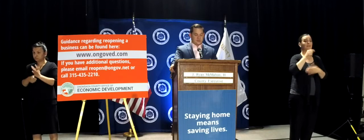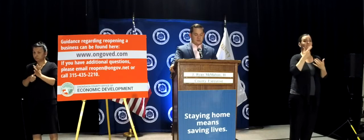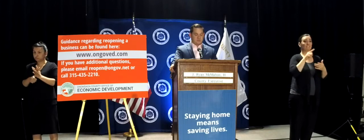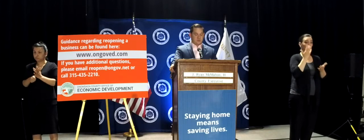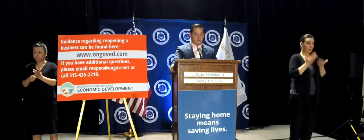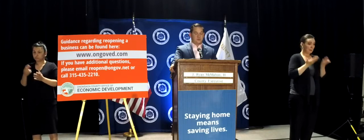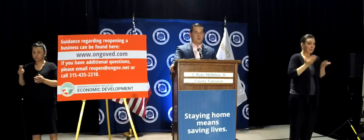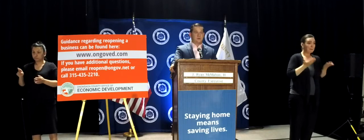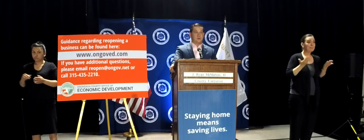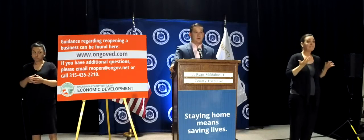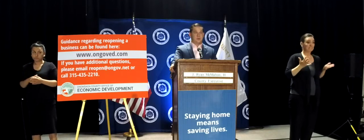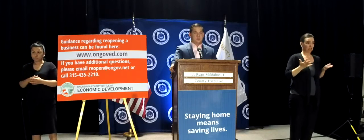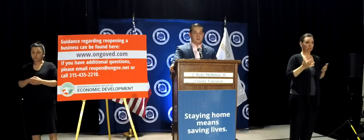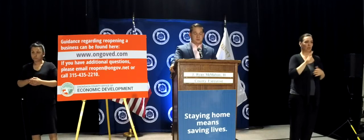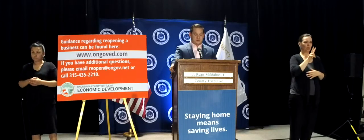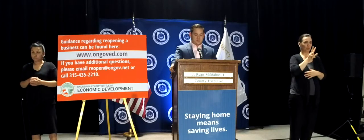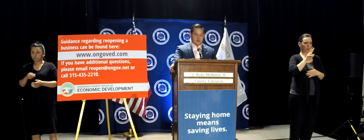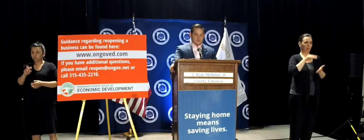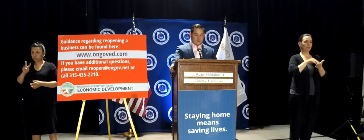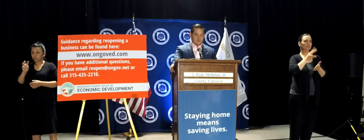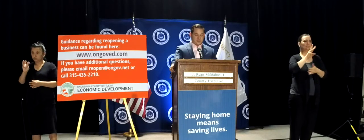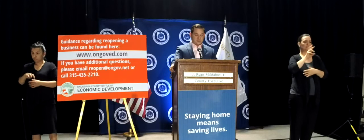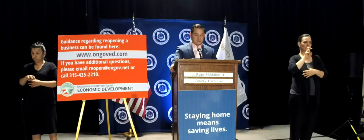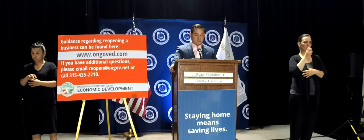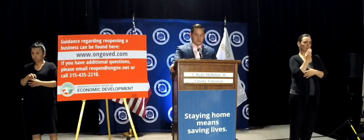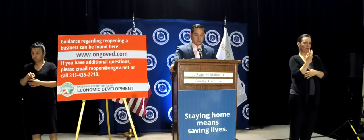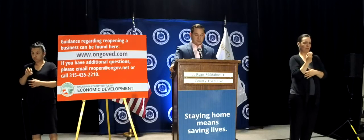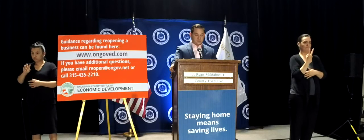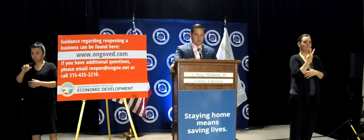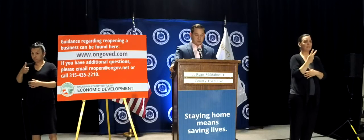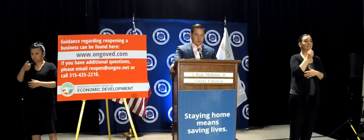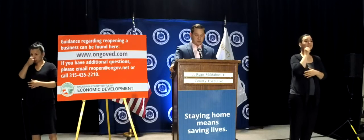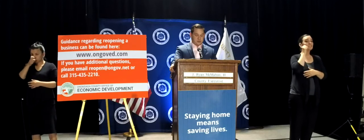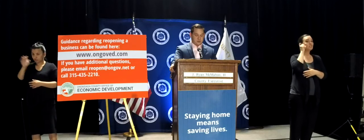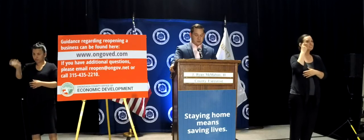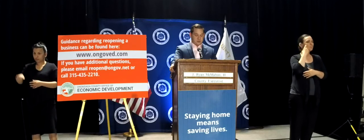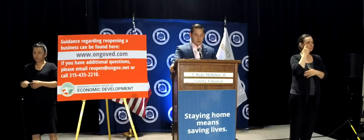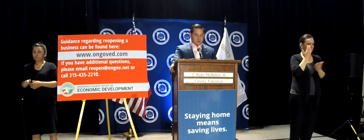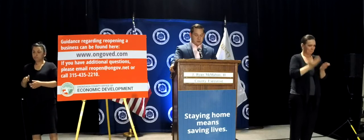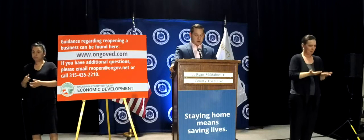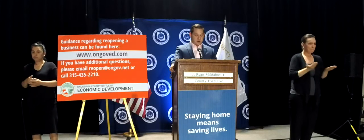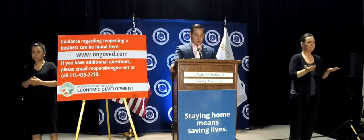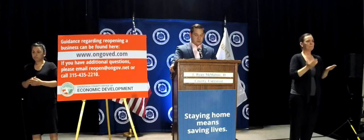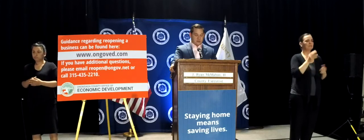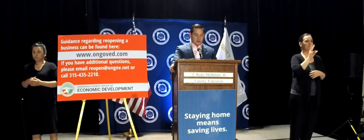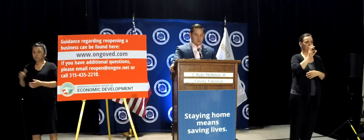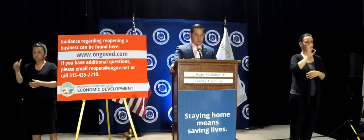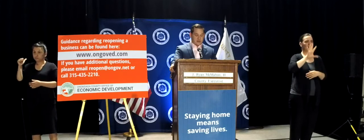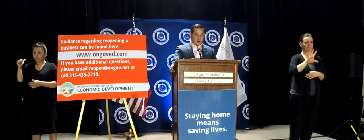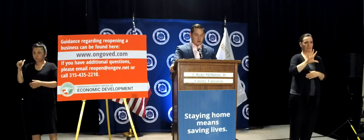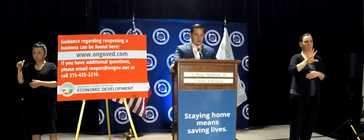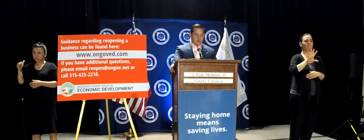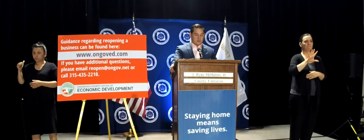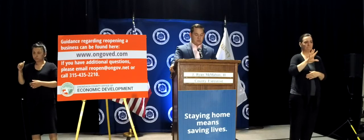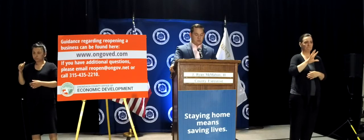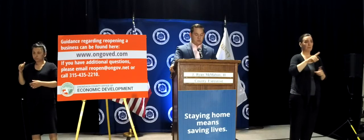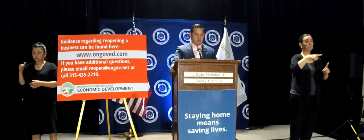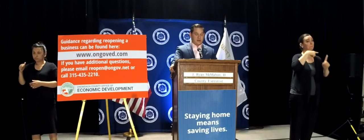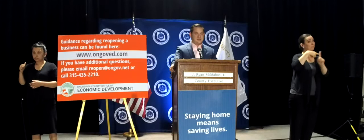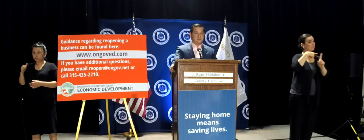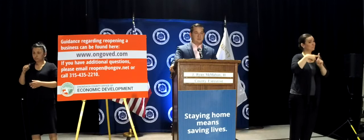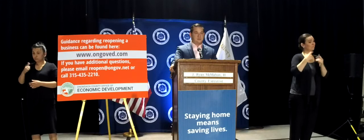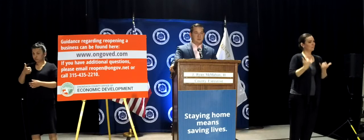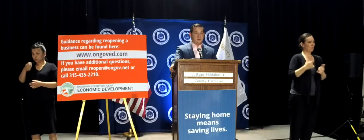32,612 tests have been returned, 695 tests since yesterday. There are now